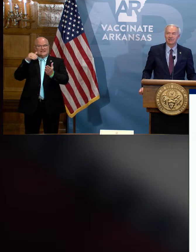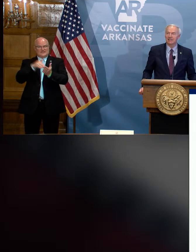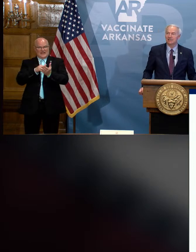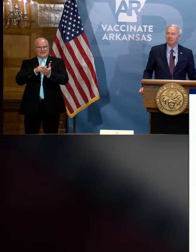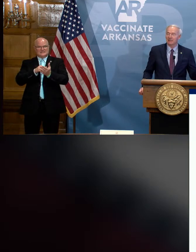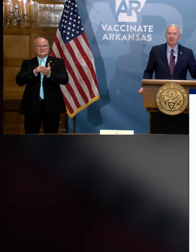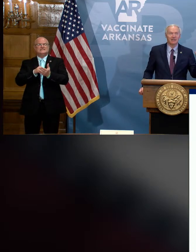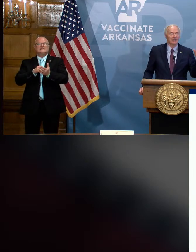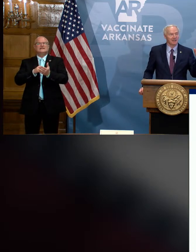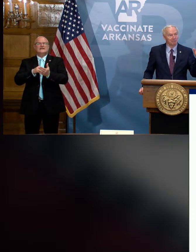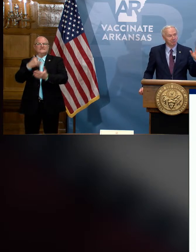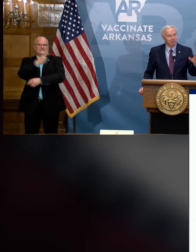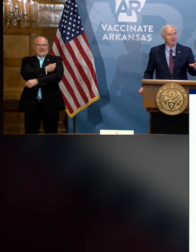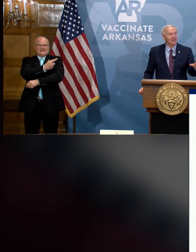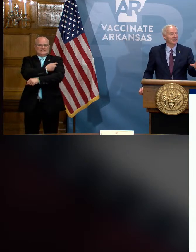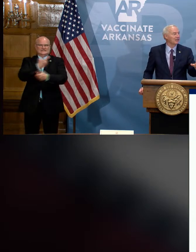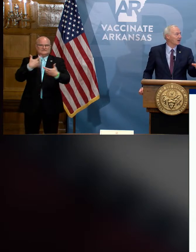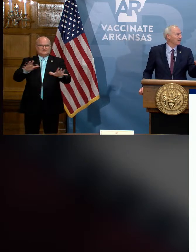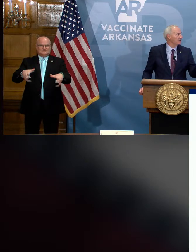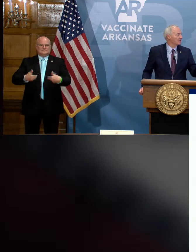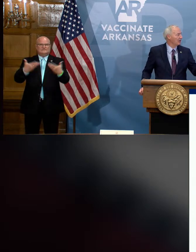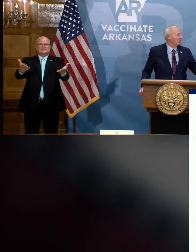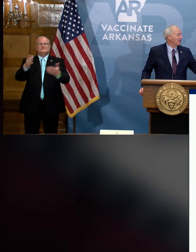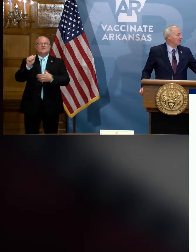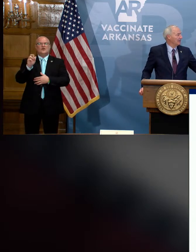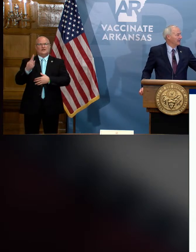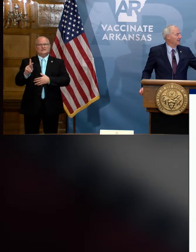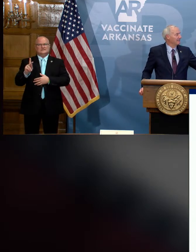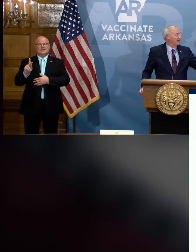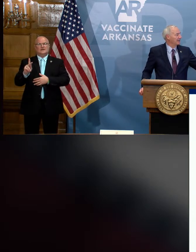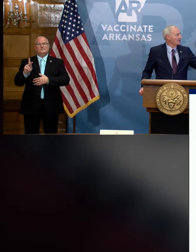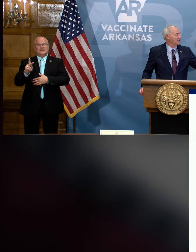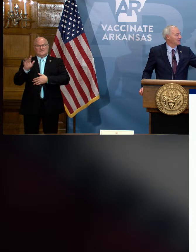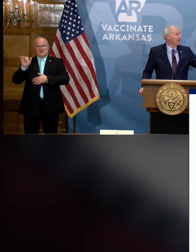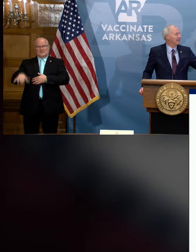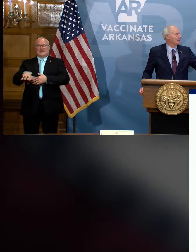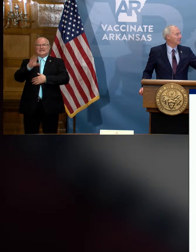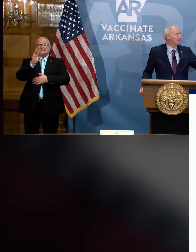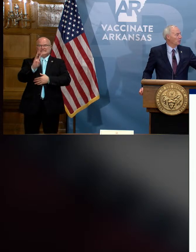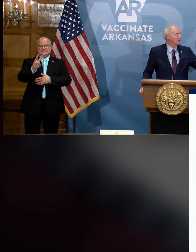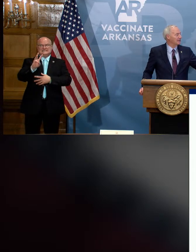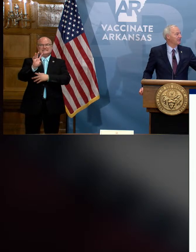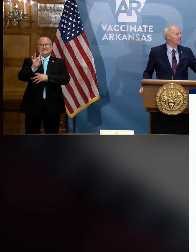1,466,000 vaccines have been presented to Arkansas, and of that,